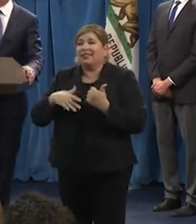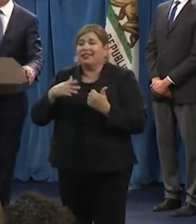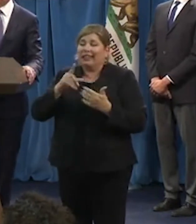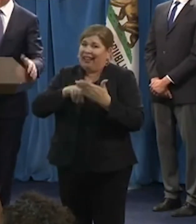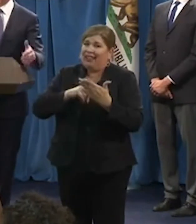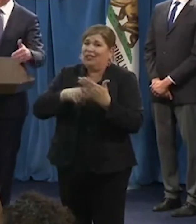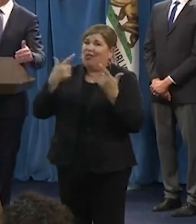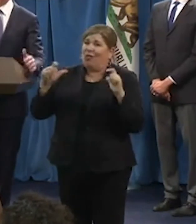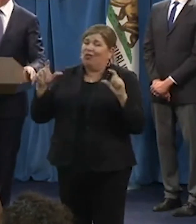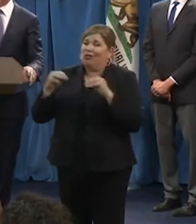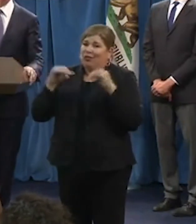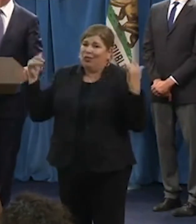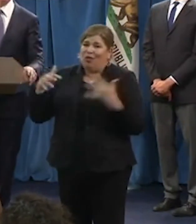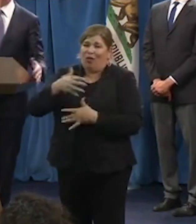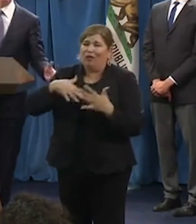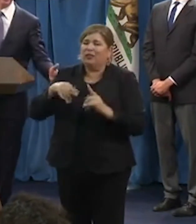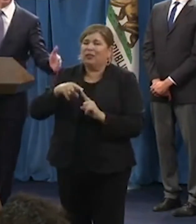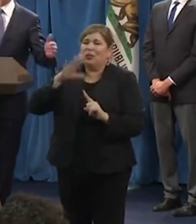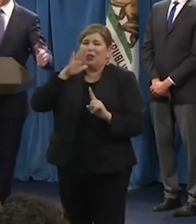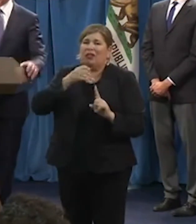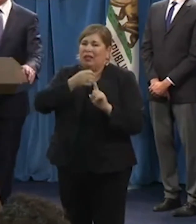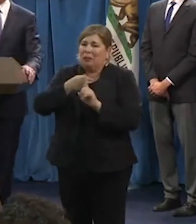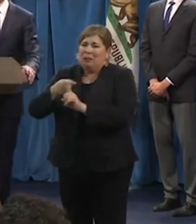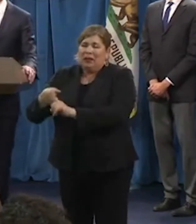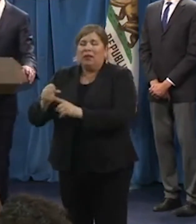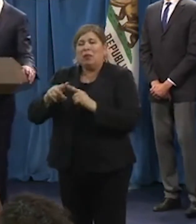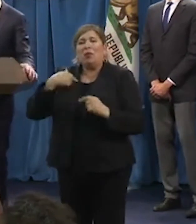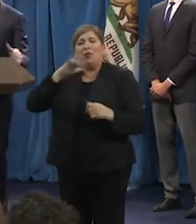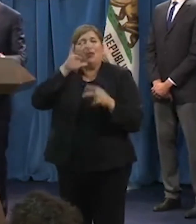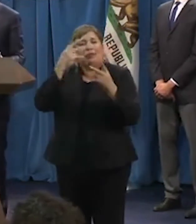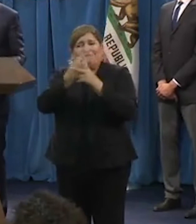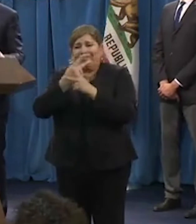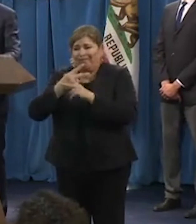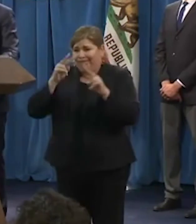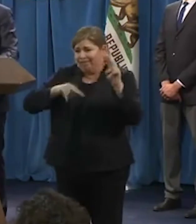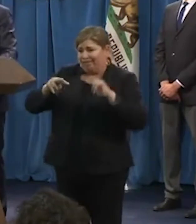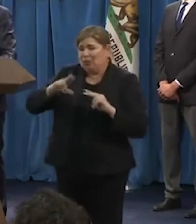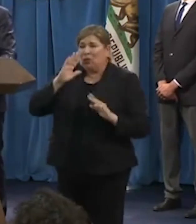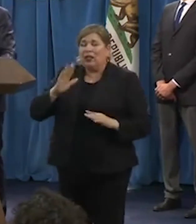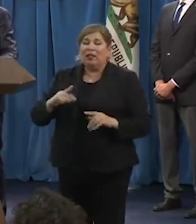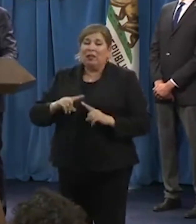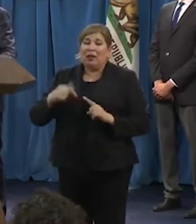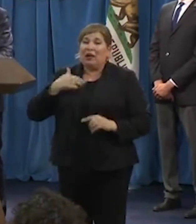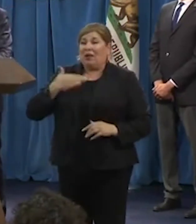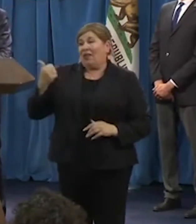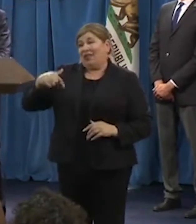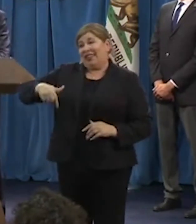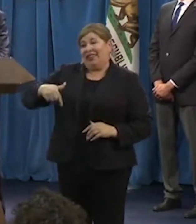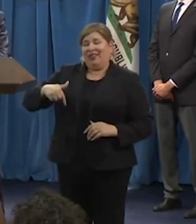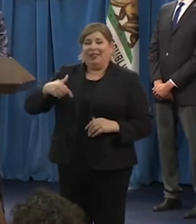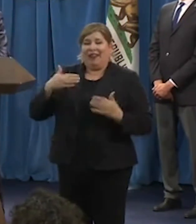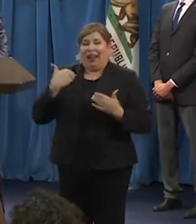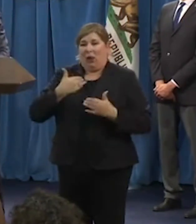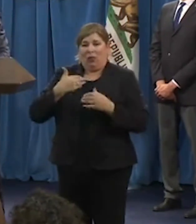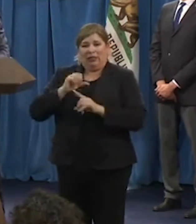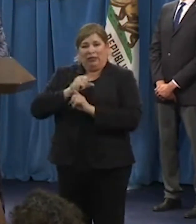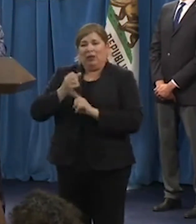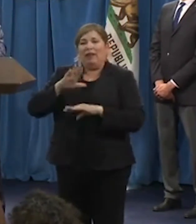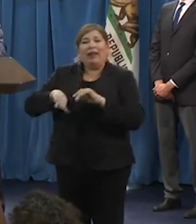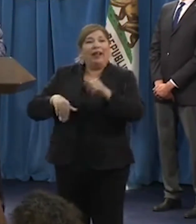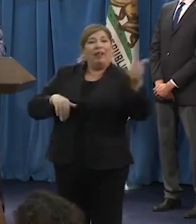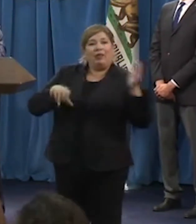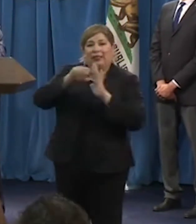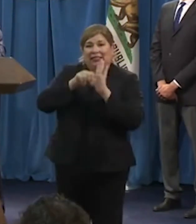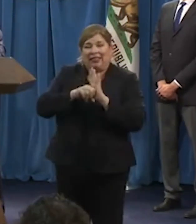canceling large conferences, all that will have an impact. All that will be assessed. But I'd rather be in our position, candidly, than many other states that were